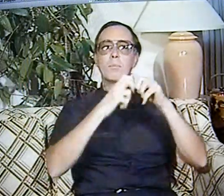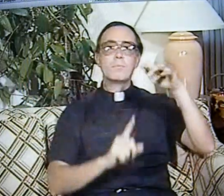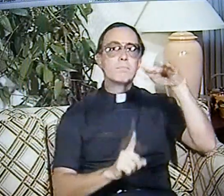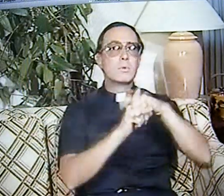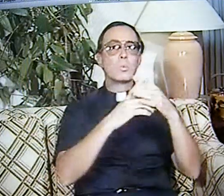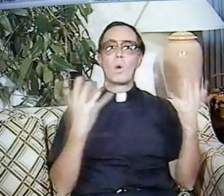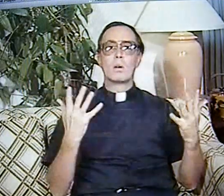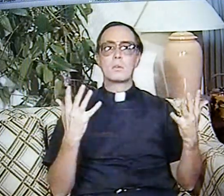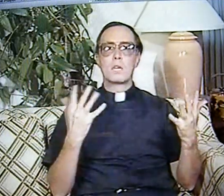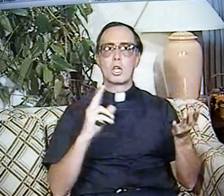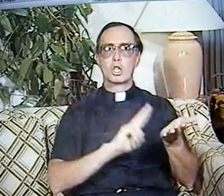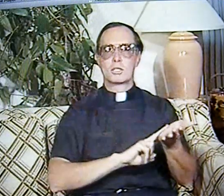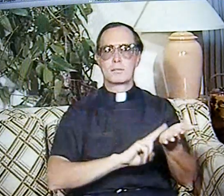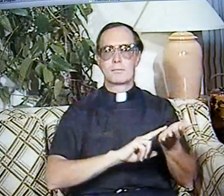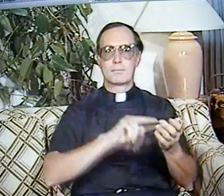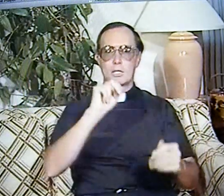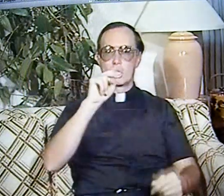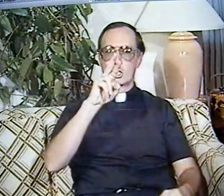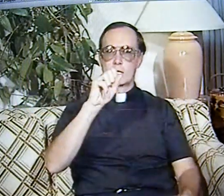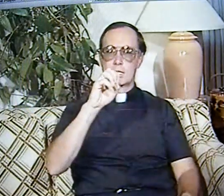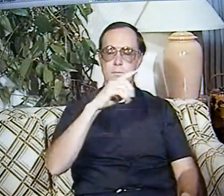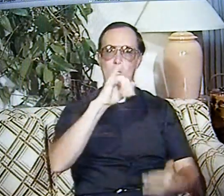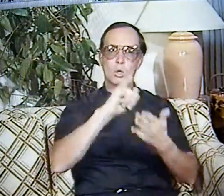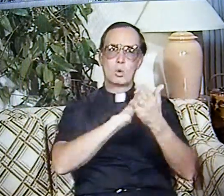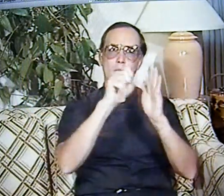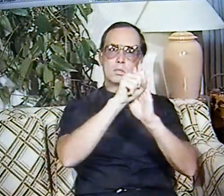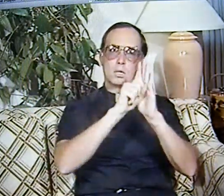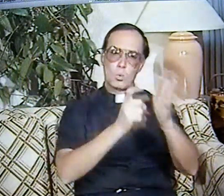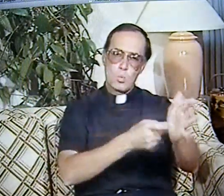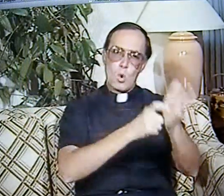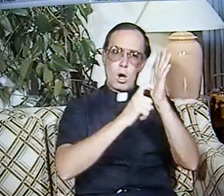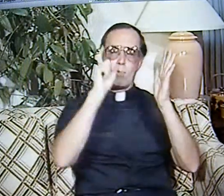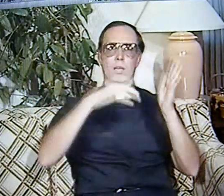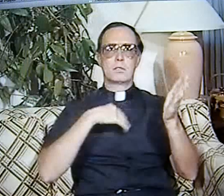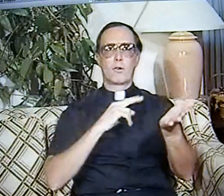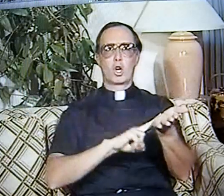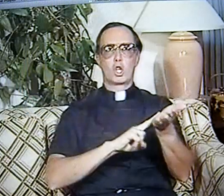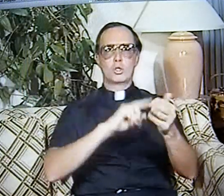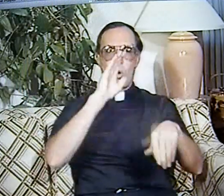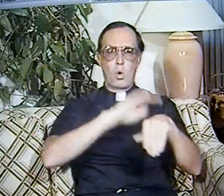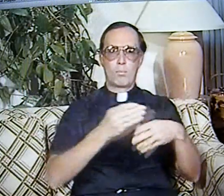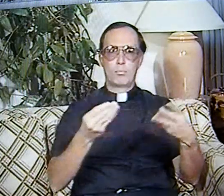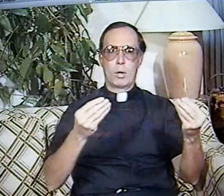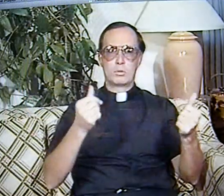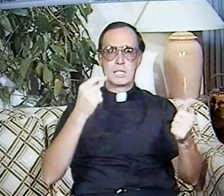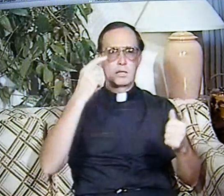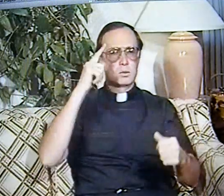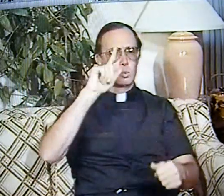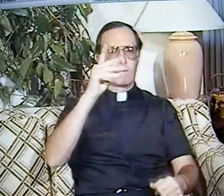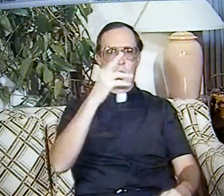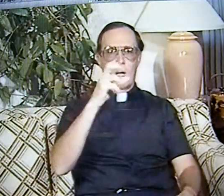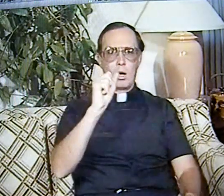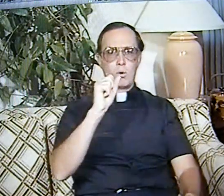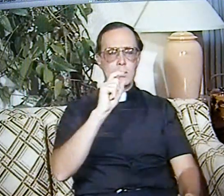on June, July, and August. But we've had some issues having a